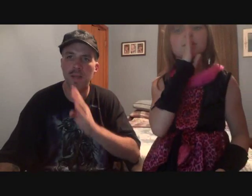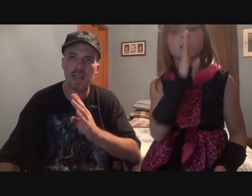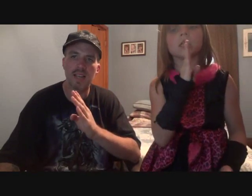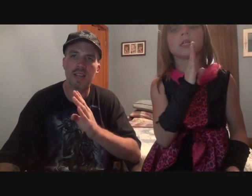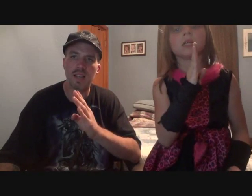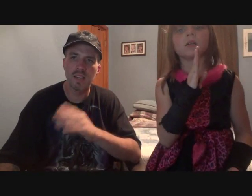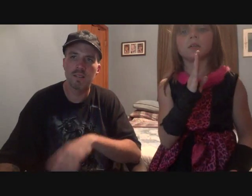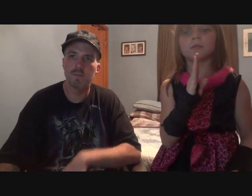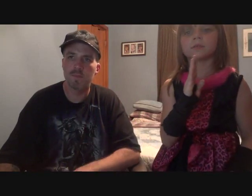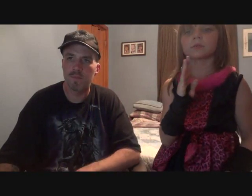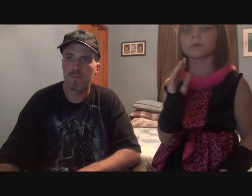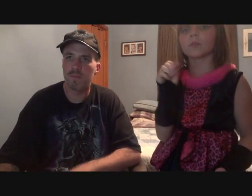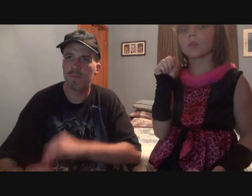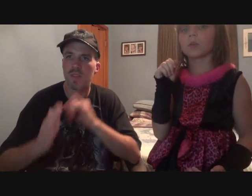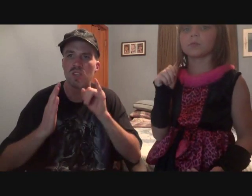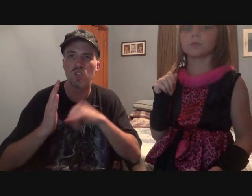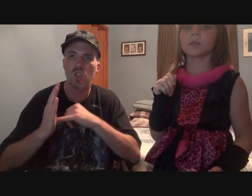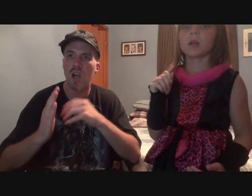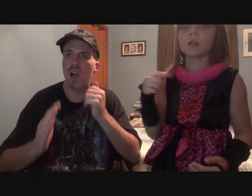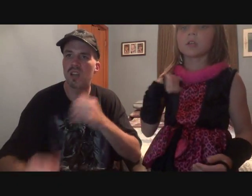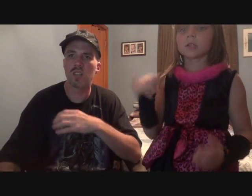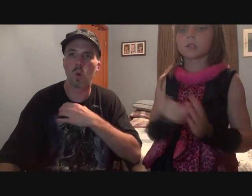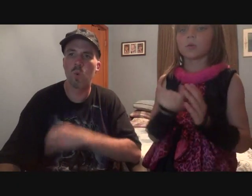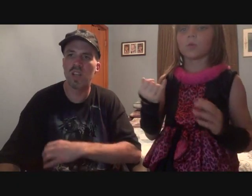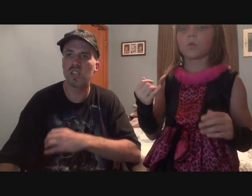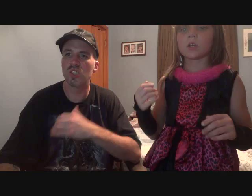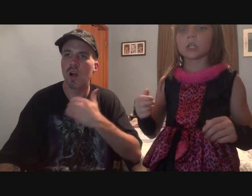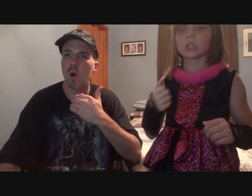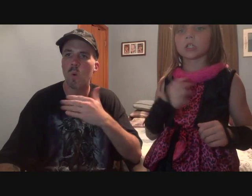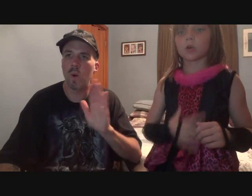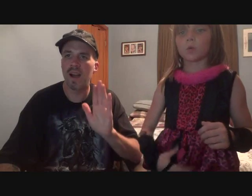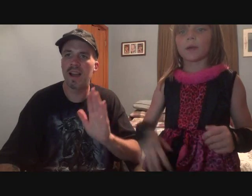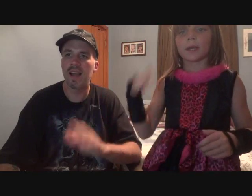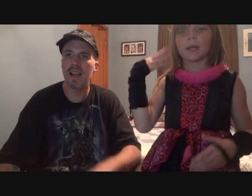be Oh, yeah, just a wish of waiting